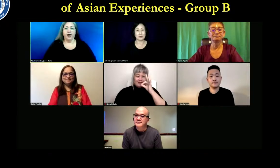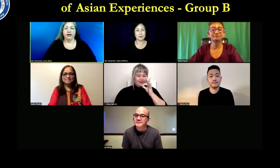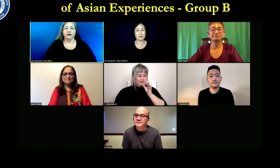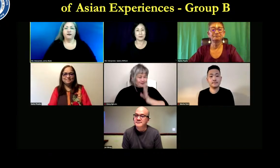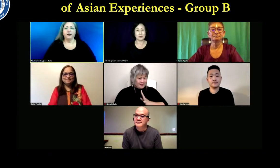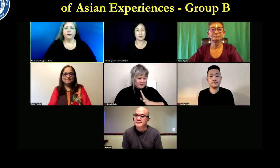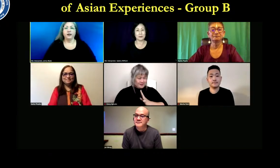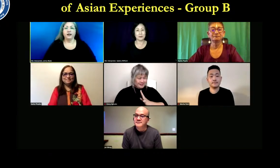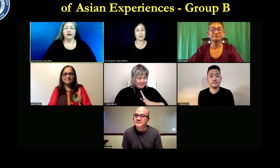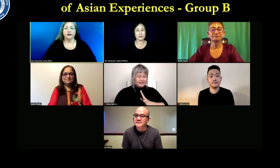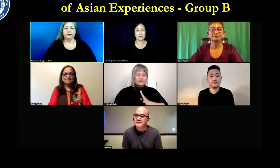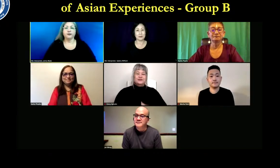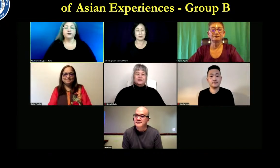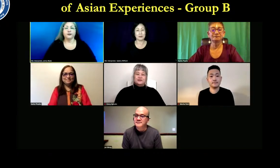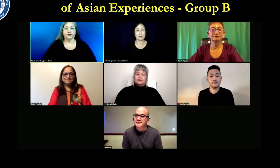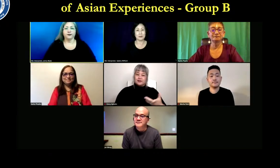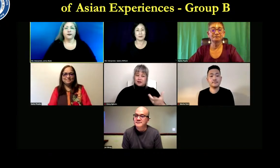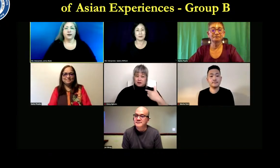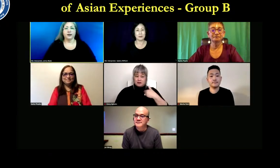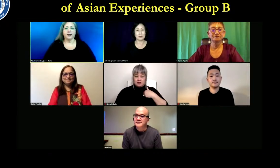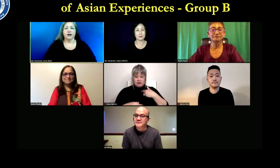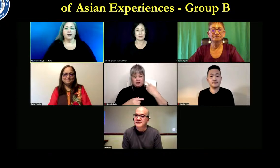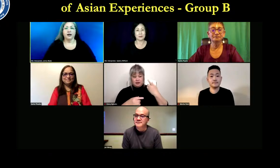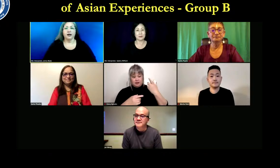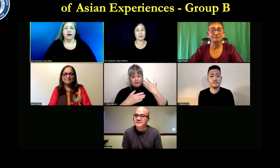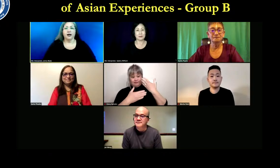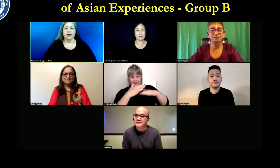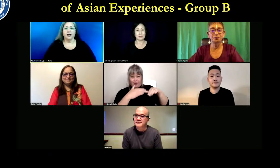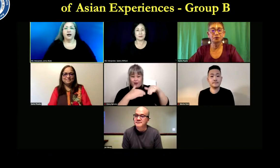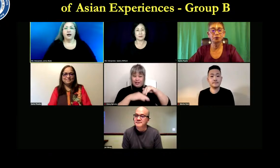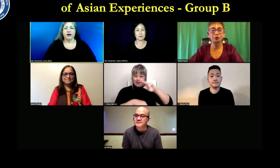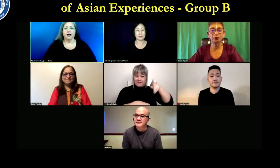deaf blind Filipina.